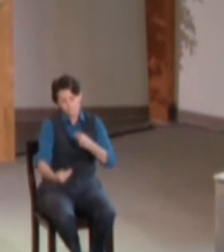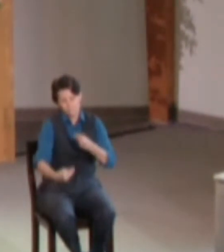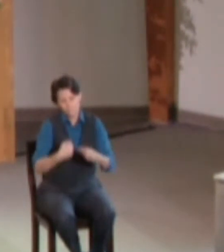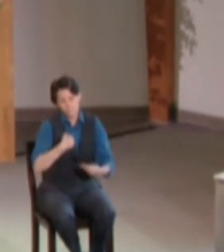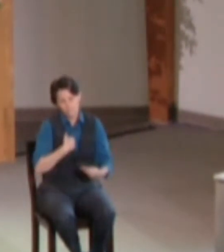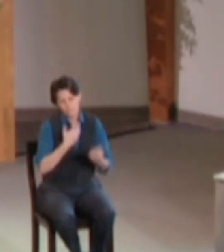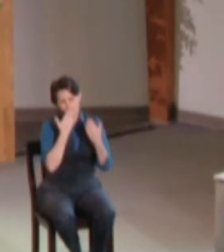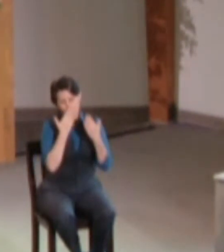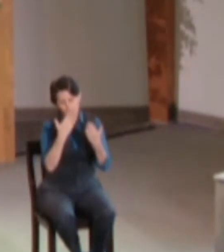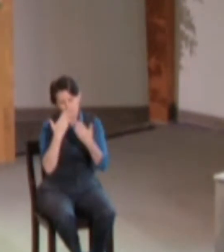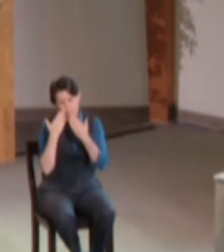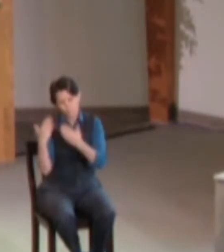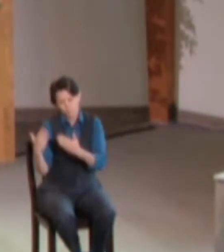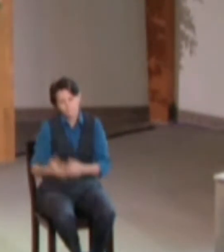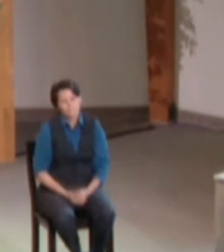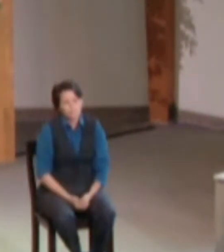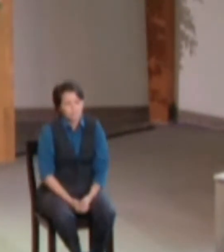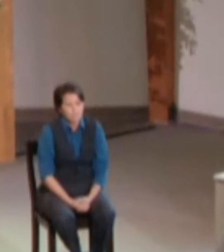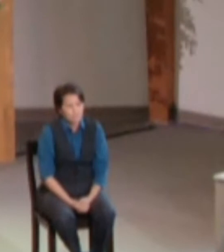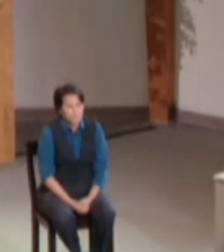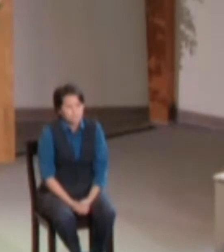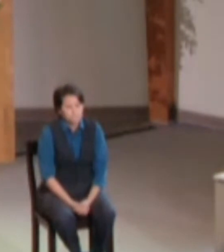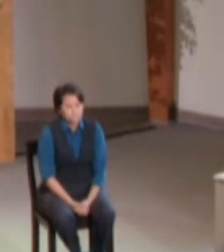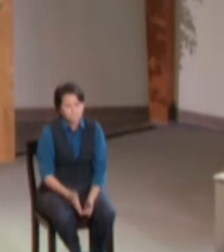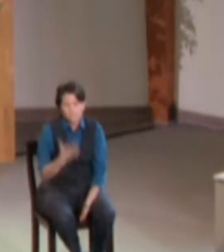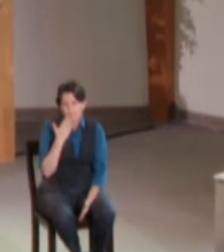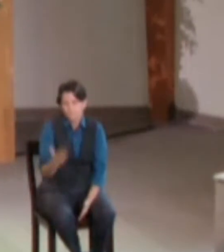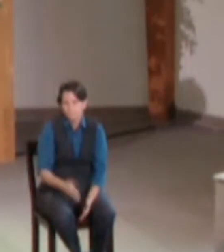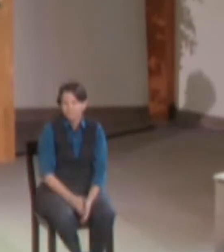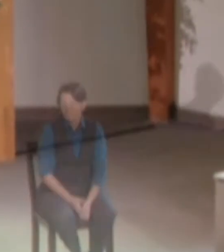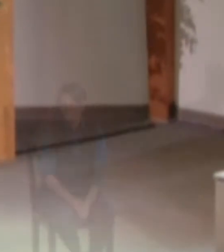circulate, and I am grateful. Thank you.